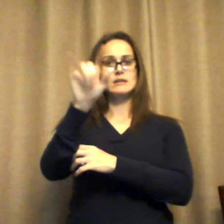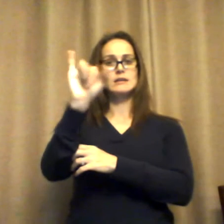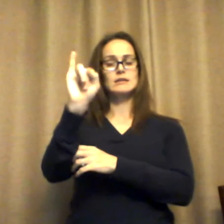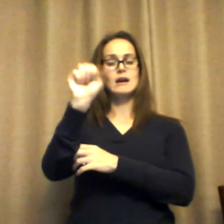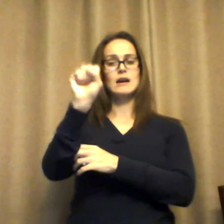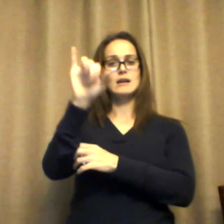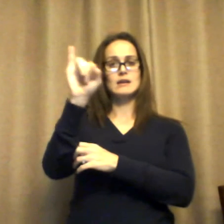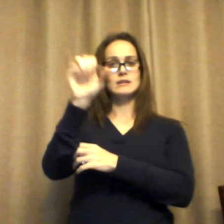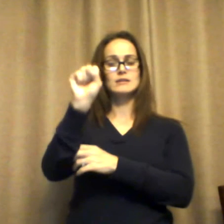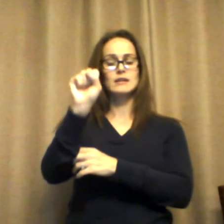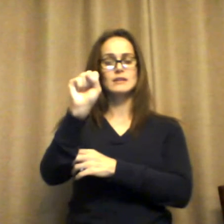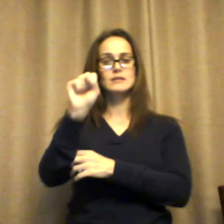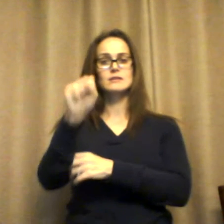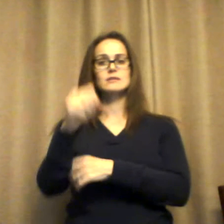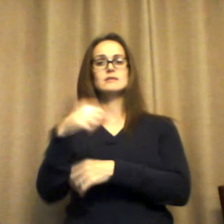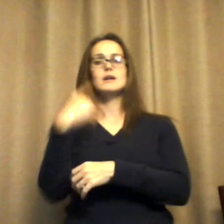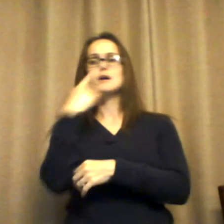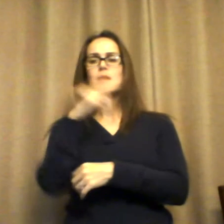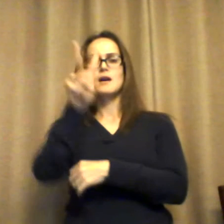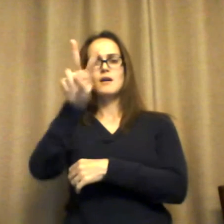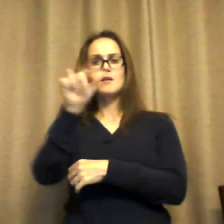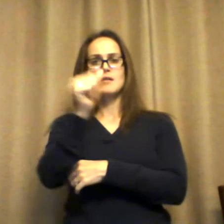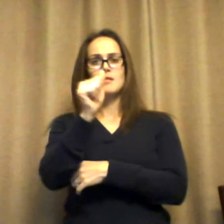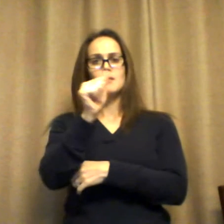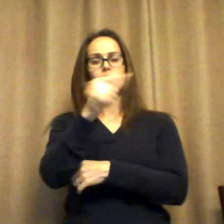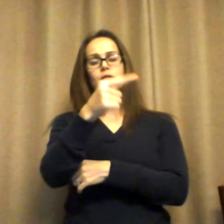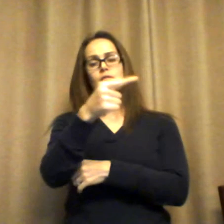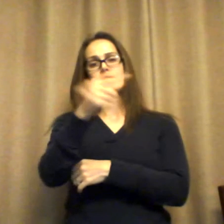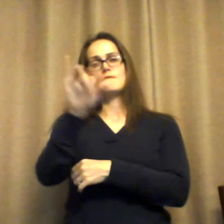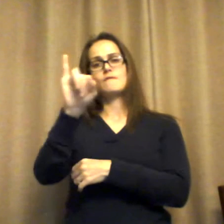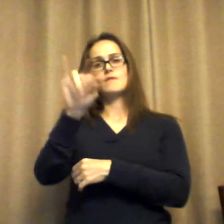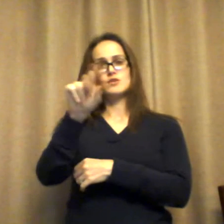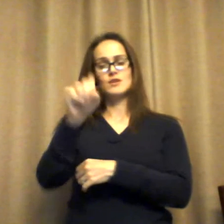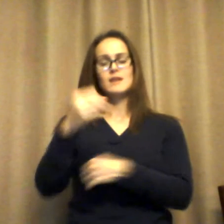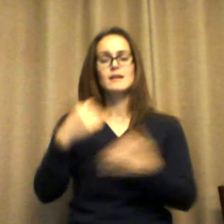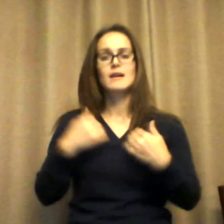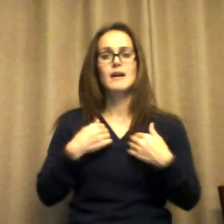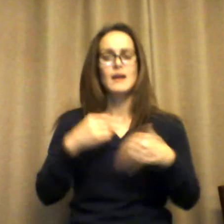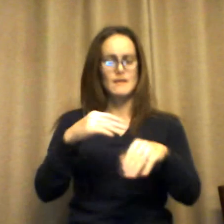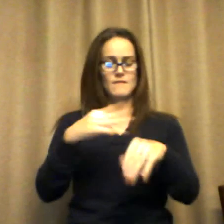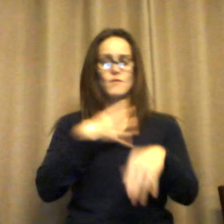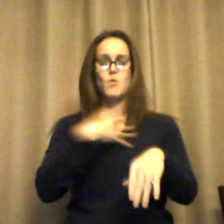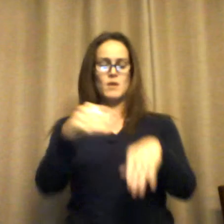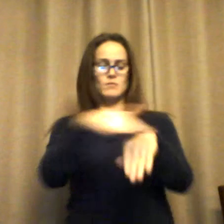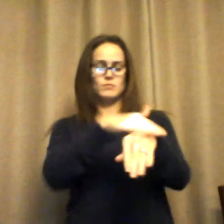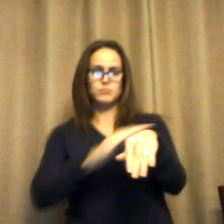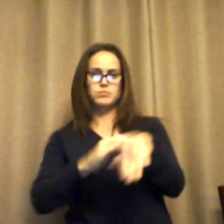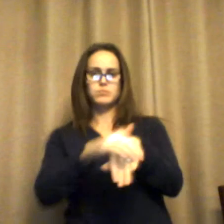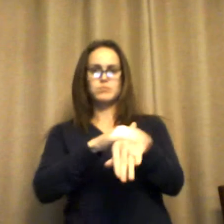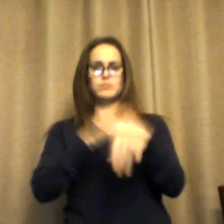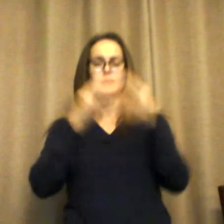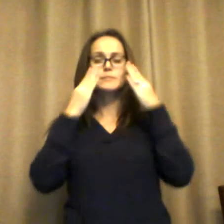called thrush. Although HIV itself is a virus, another virus can enter the body and cause an